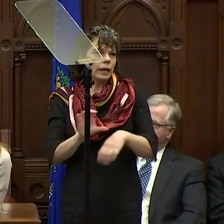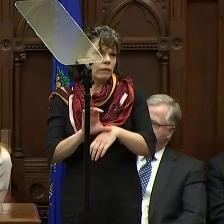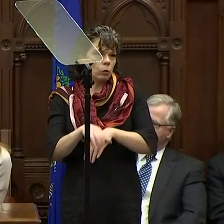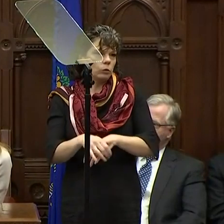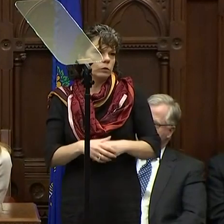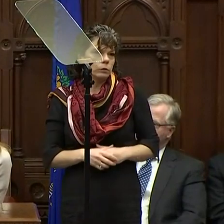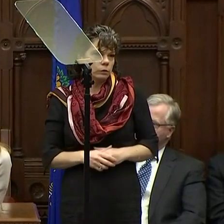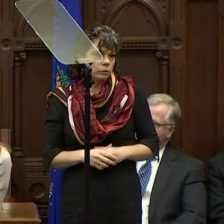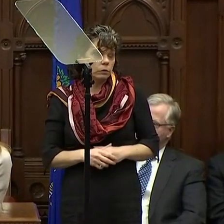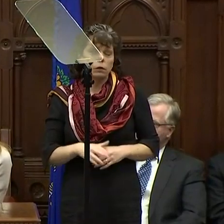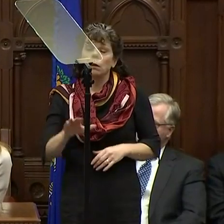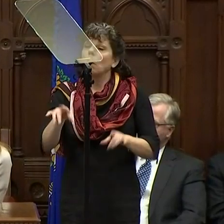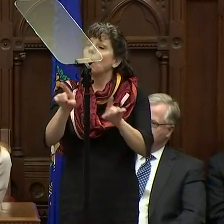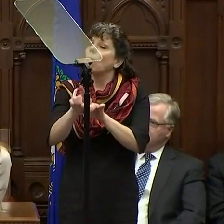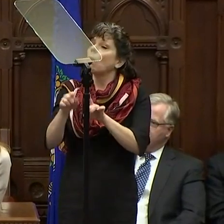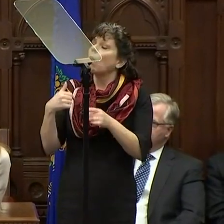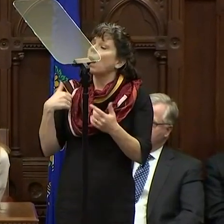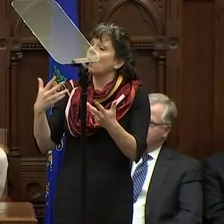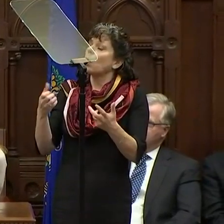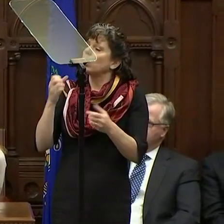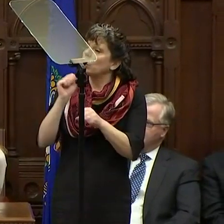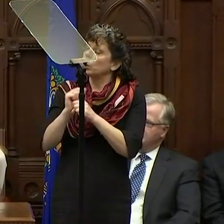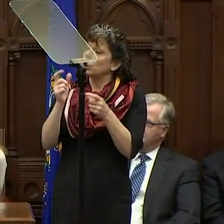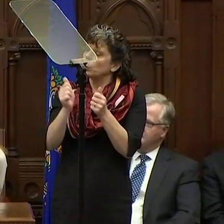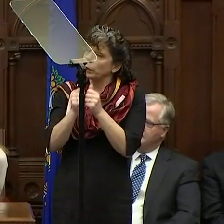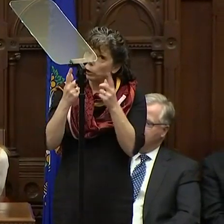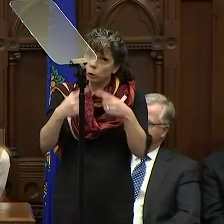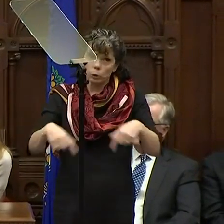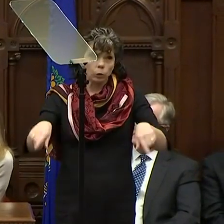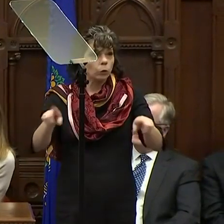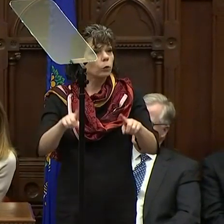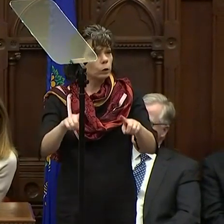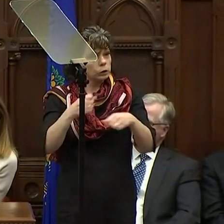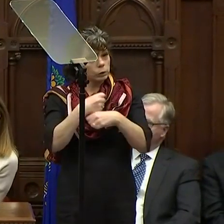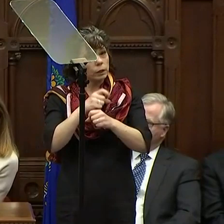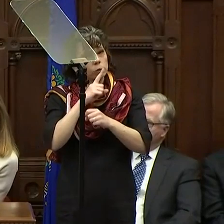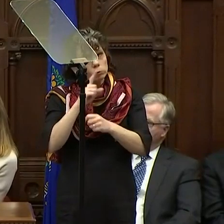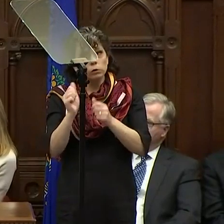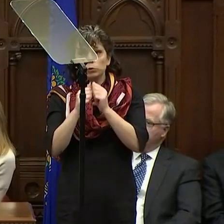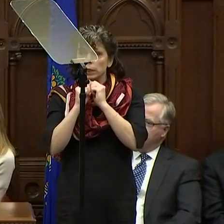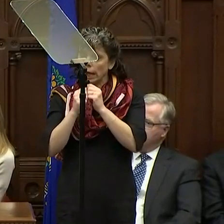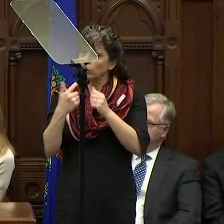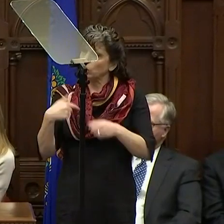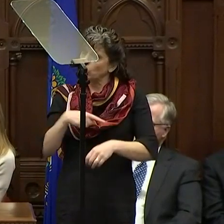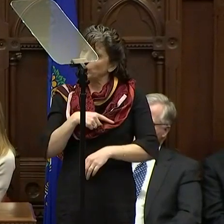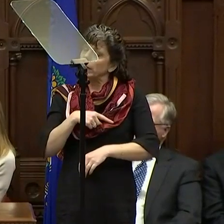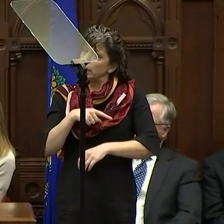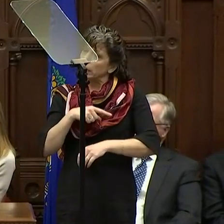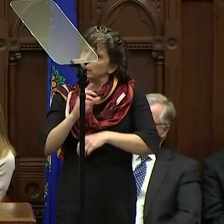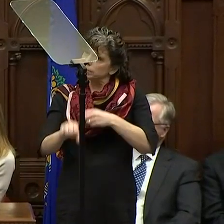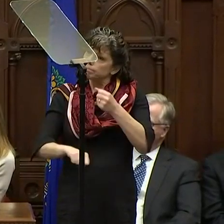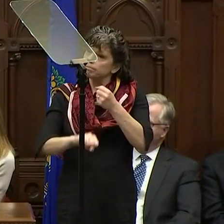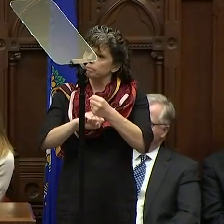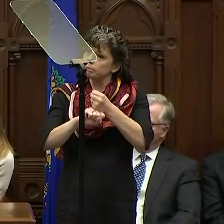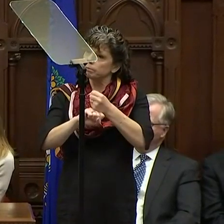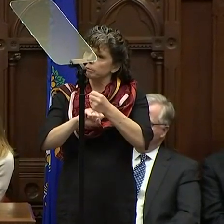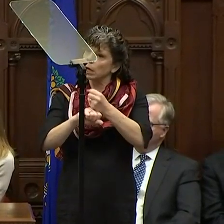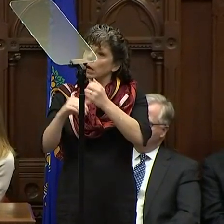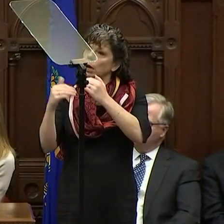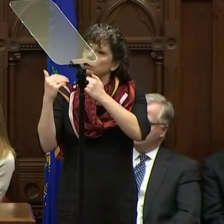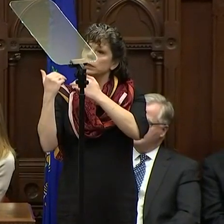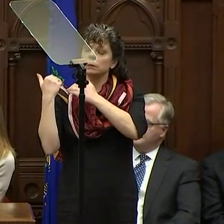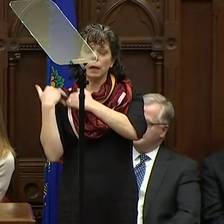Look, in a similar way, I want to work with you to ensure that together we stand up a responsible sports